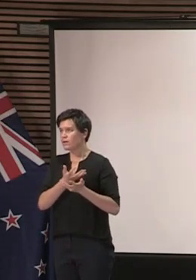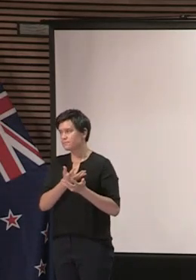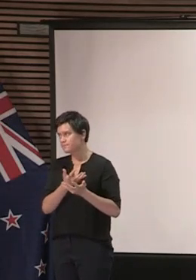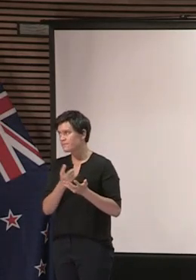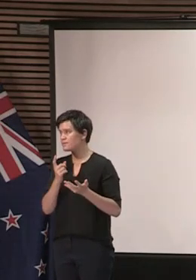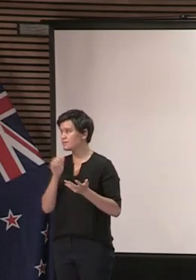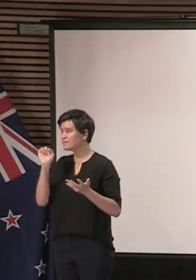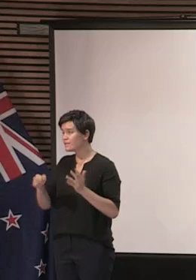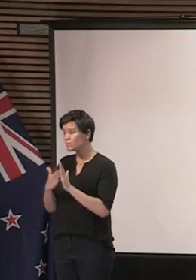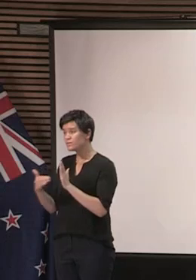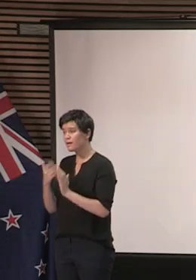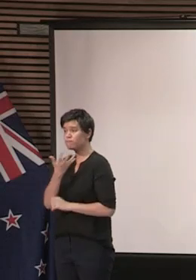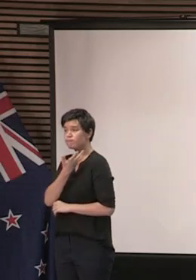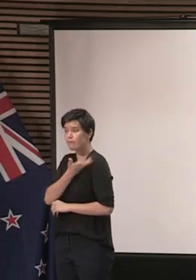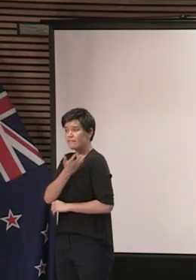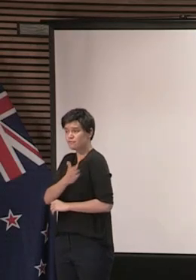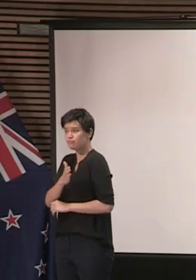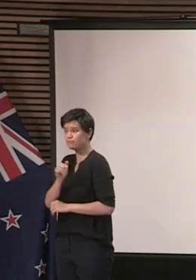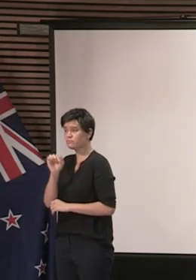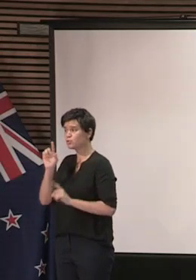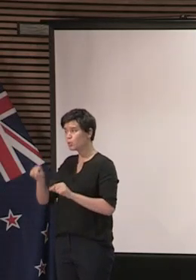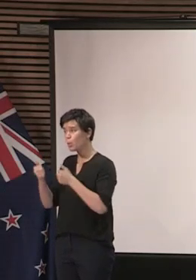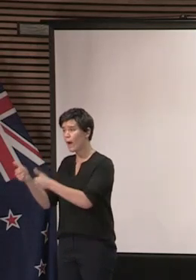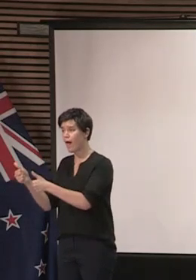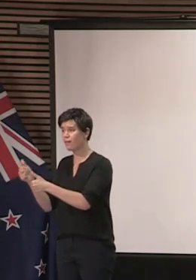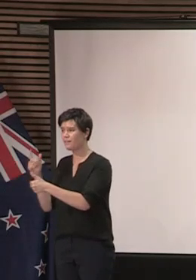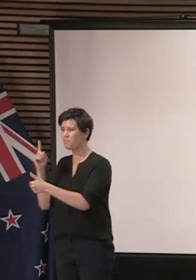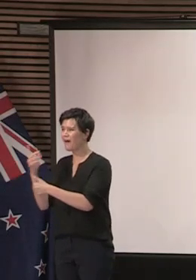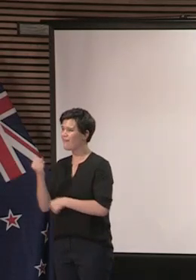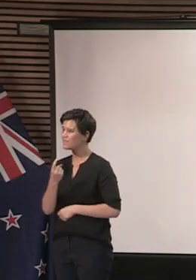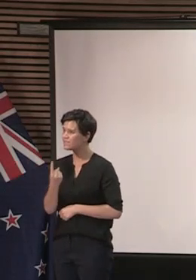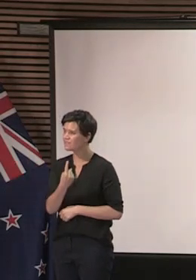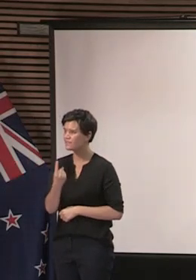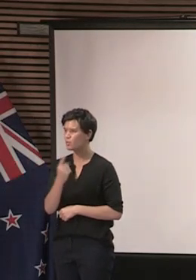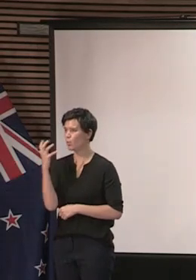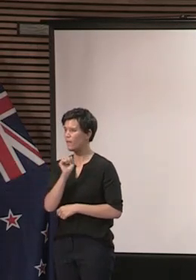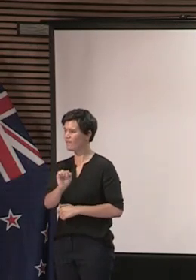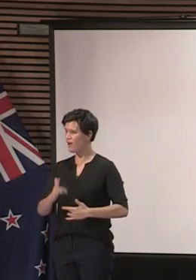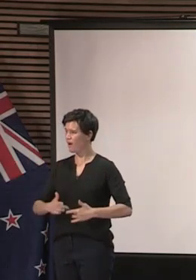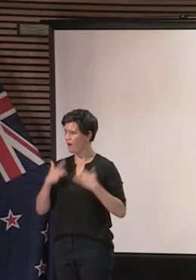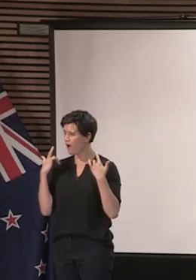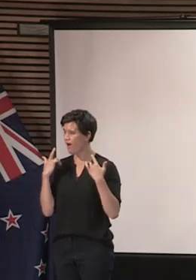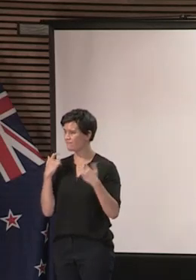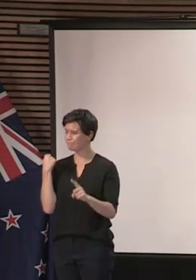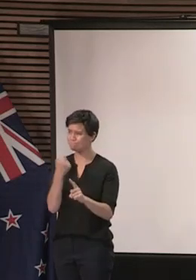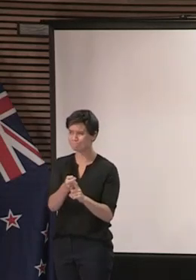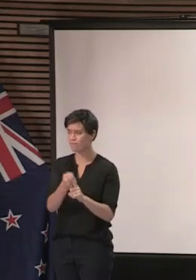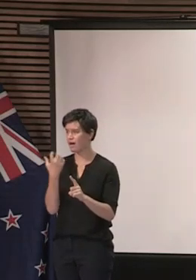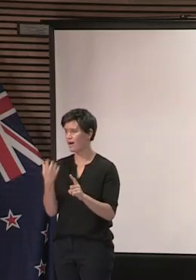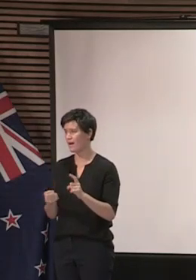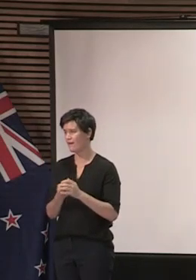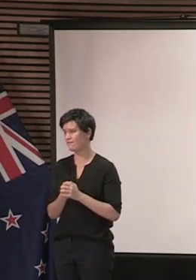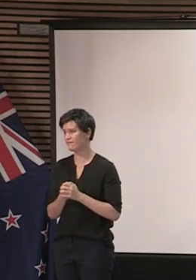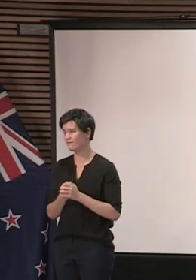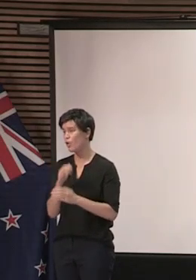privileged position to be able to talk about individuals. When I look overseas and see that some places they are tracking thousands a